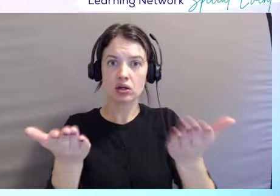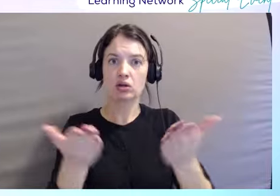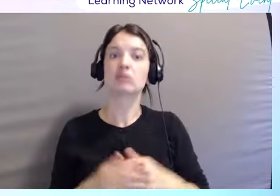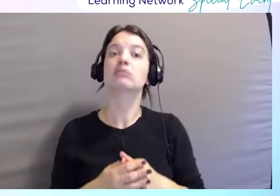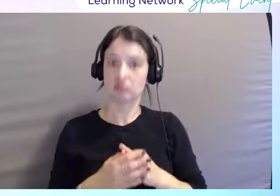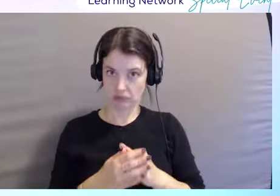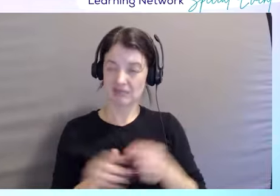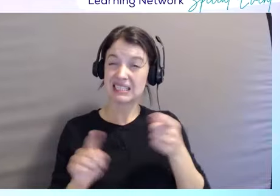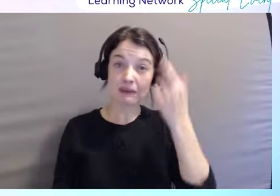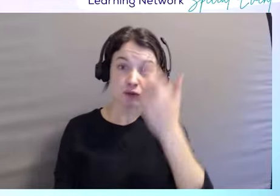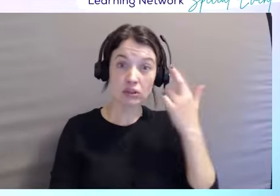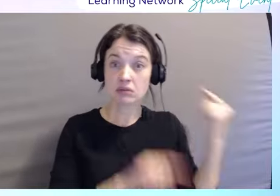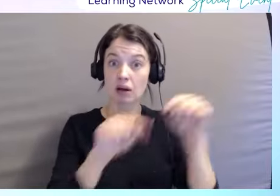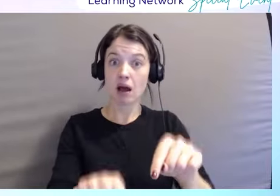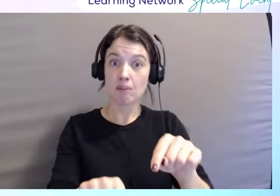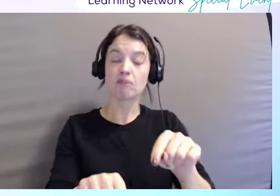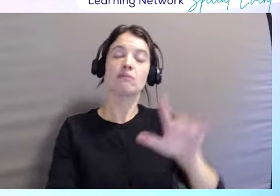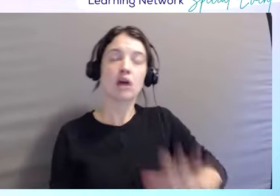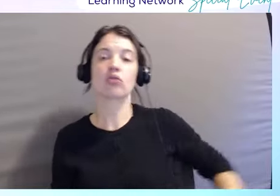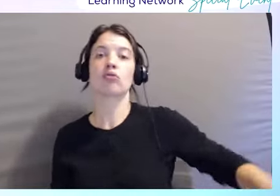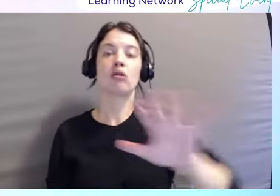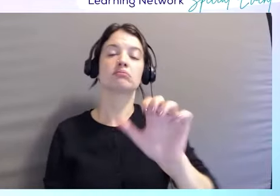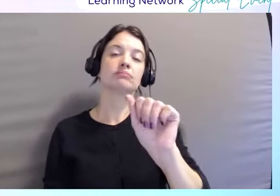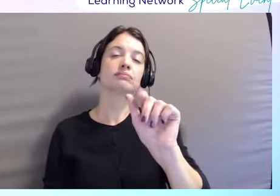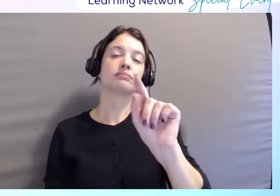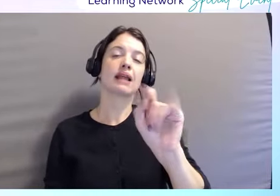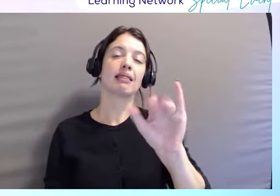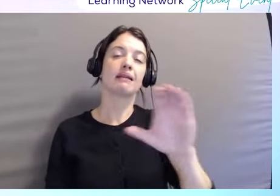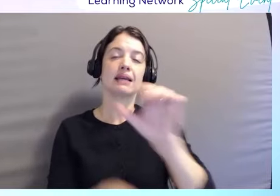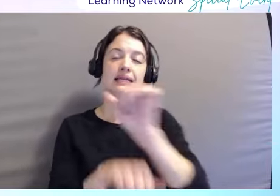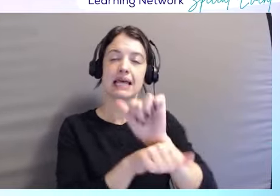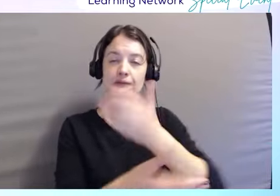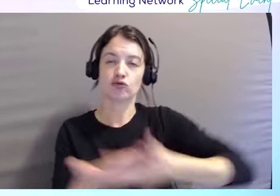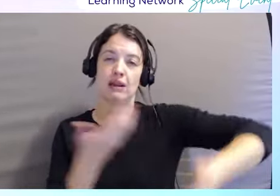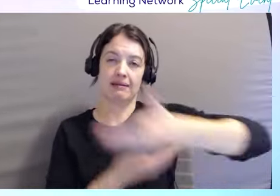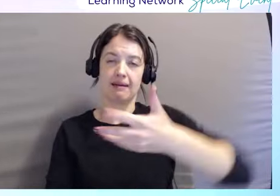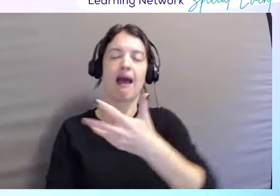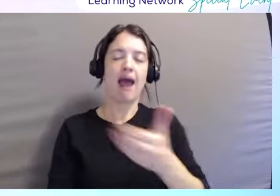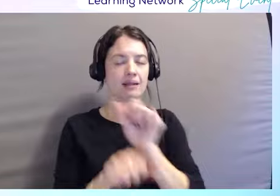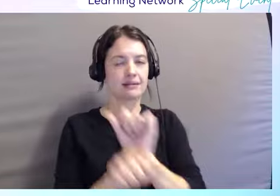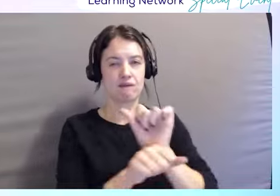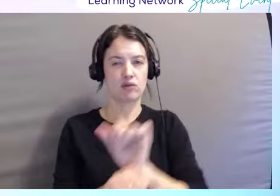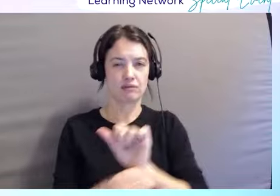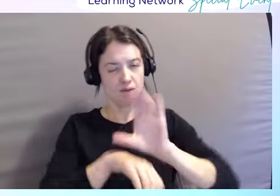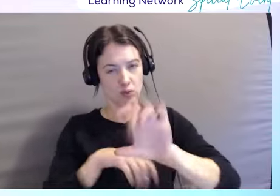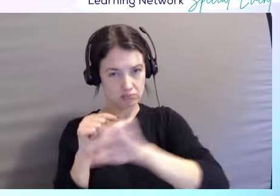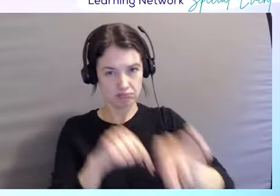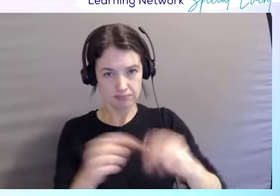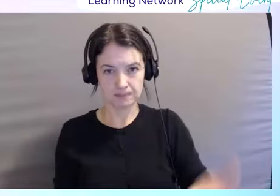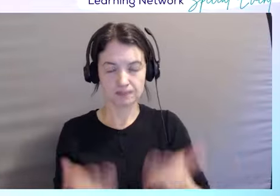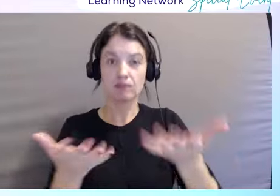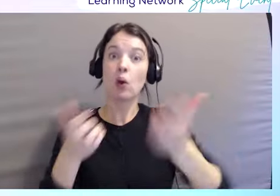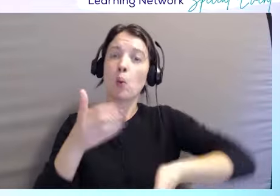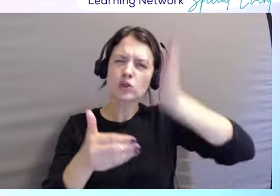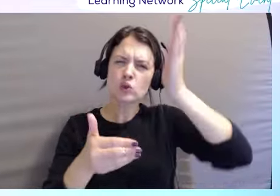of the transatlantic slave trade and slavery. As the Learning Network is focused on mobilizing knowledge to end the spectrum of